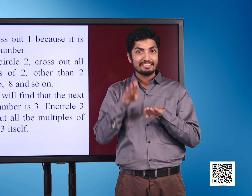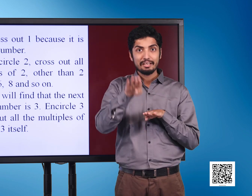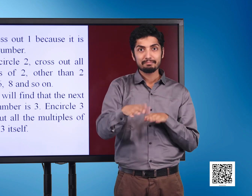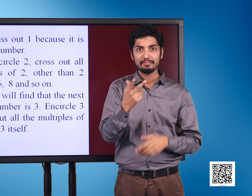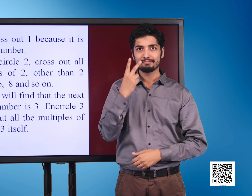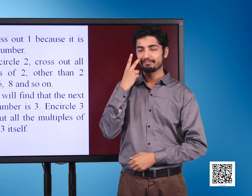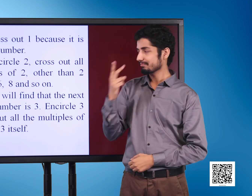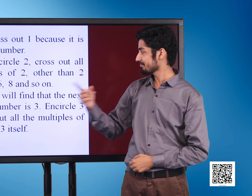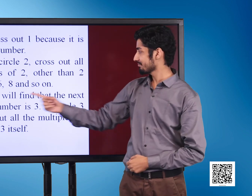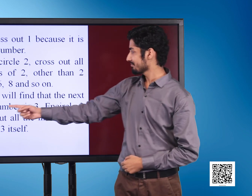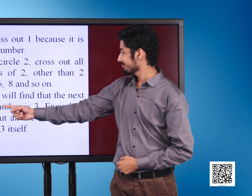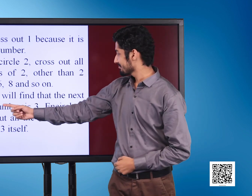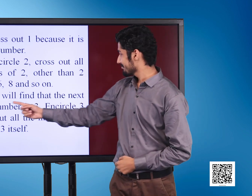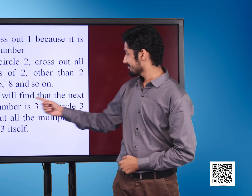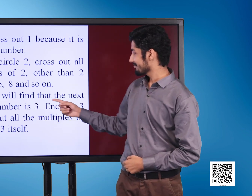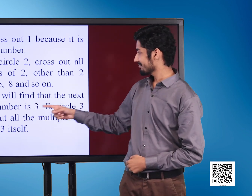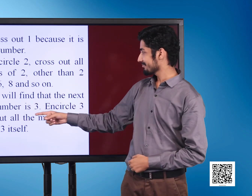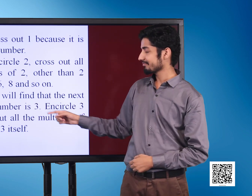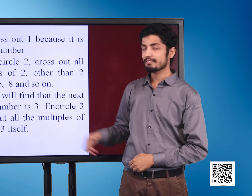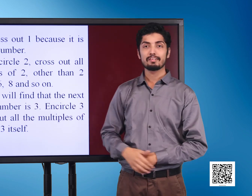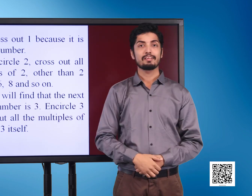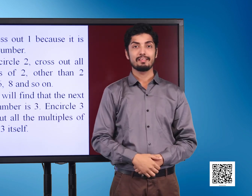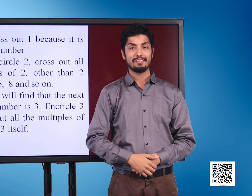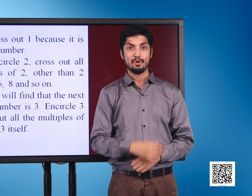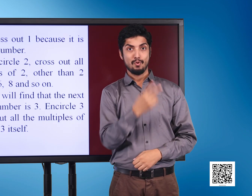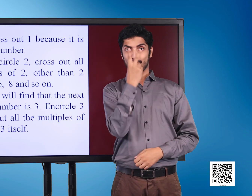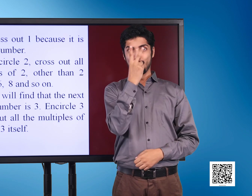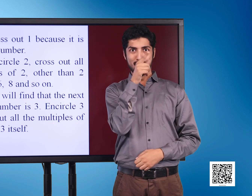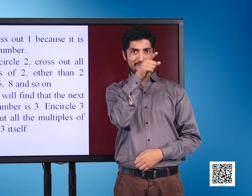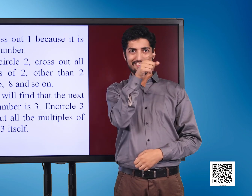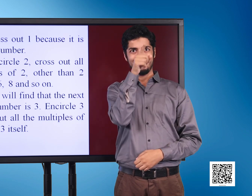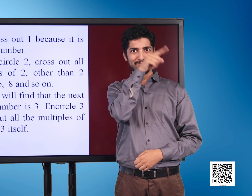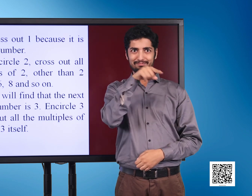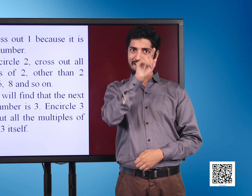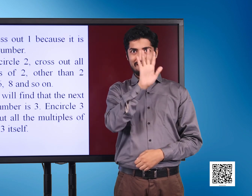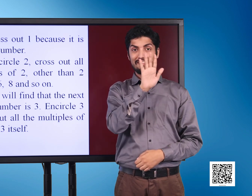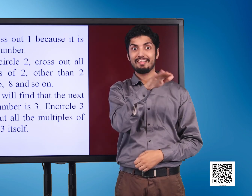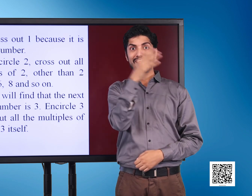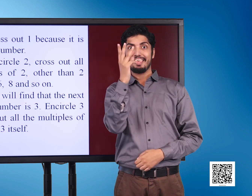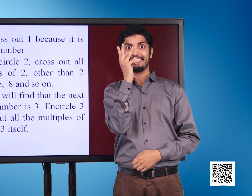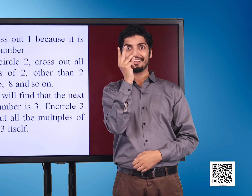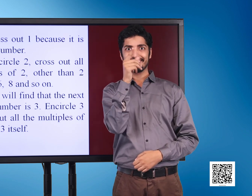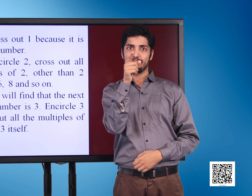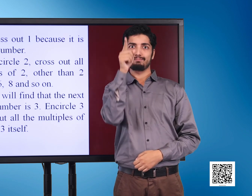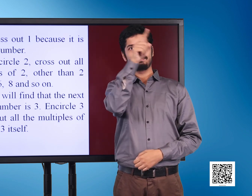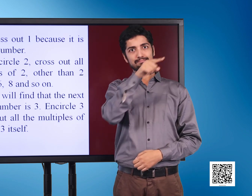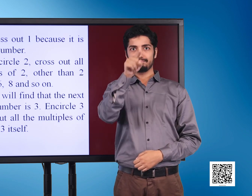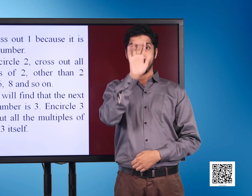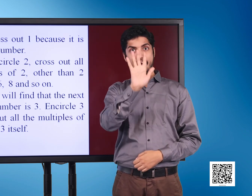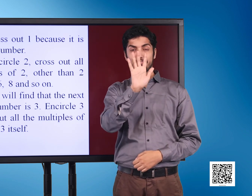Step 3. You will find that the next uncrossed number is 3. Encircle 3 and cross out all